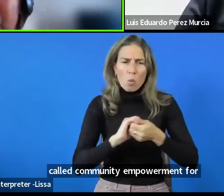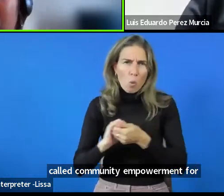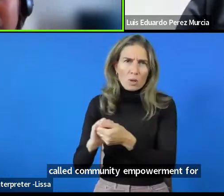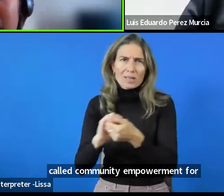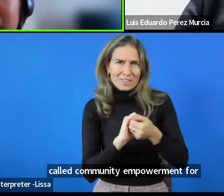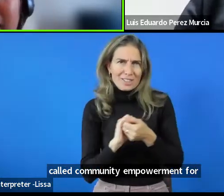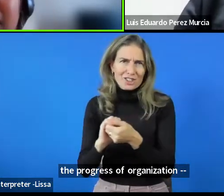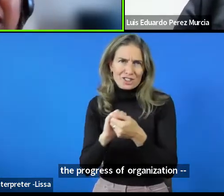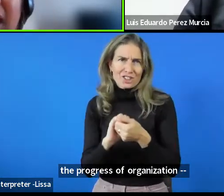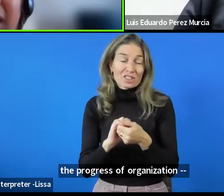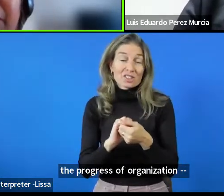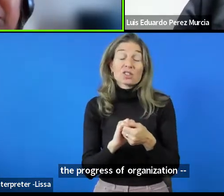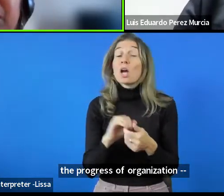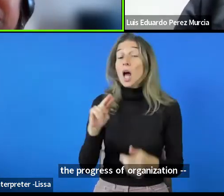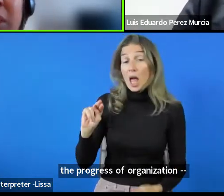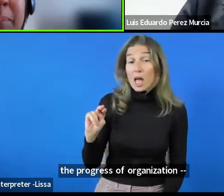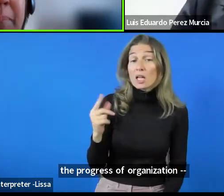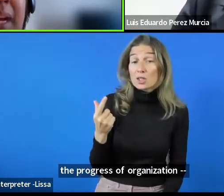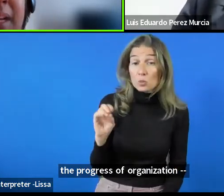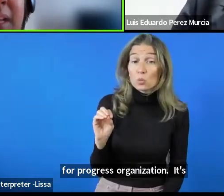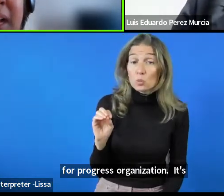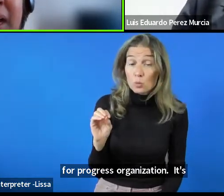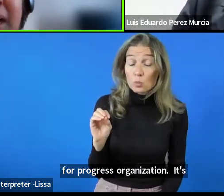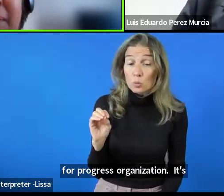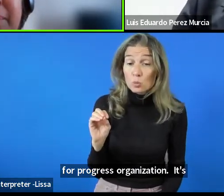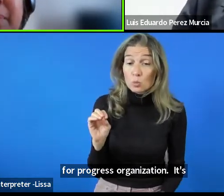It's a nonprofit that was started